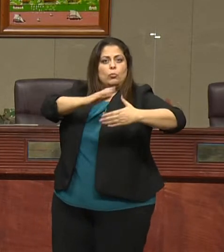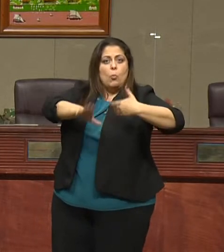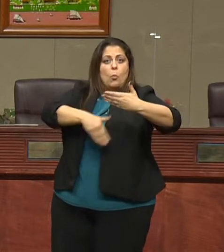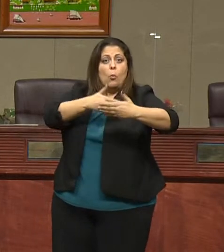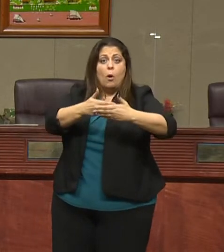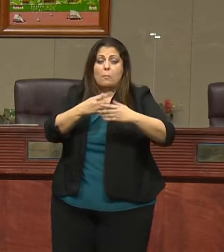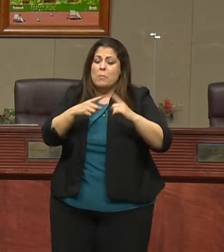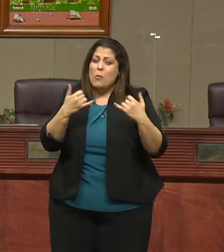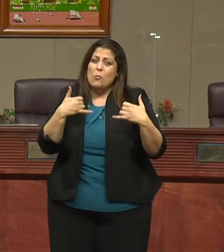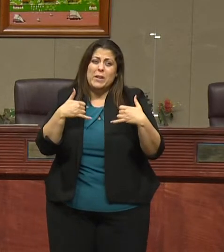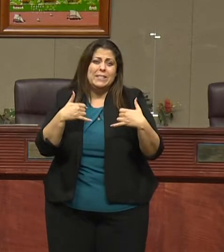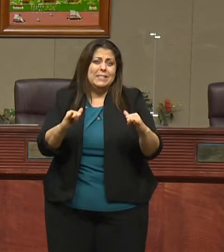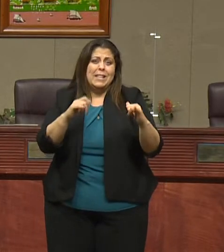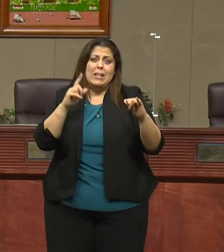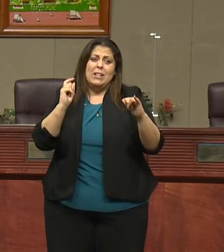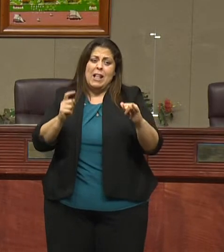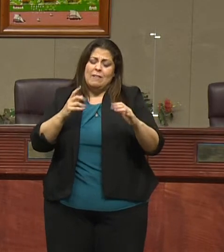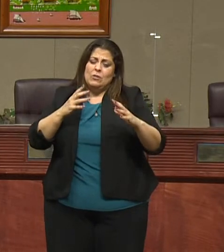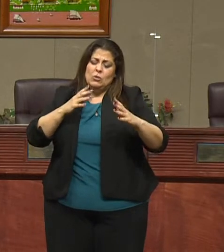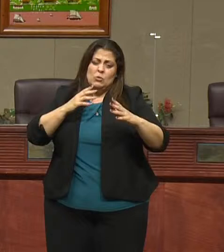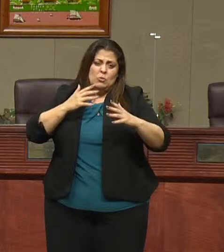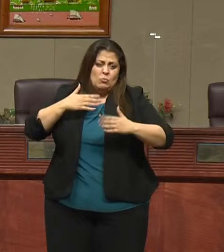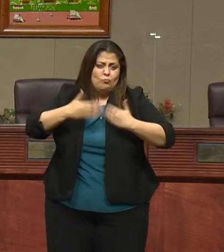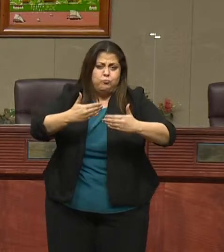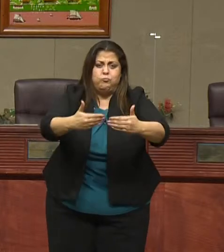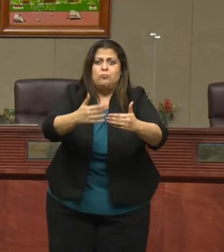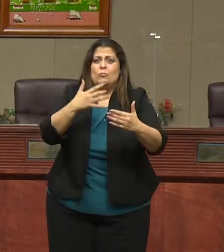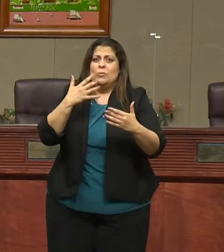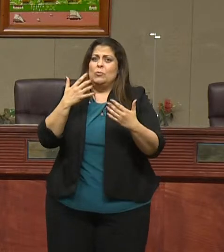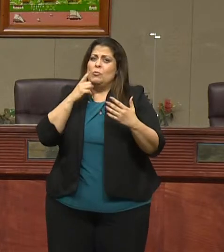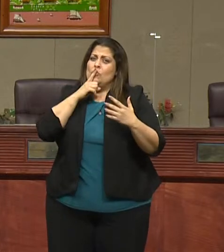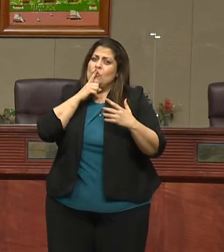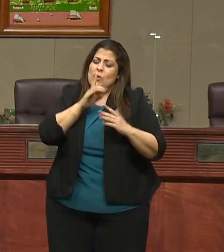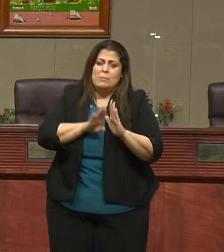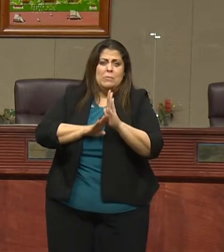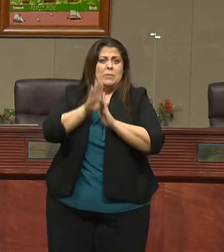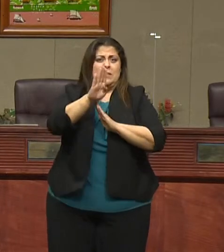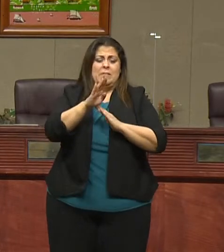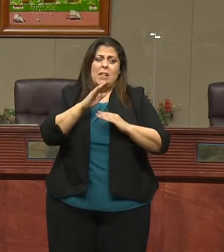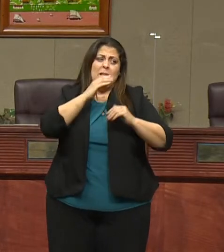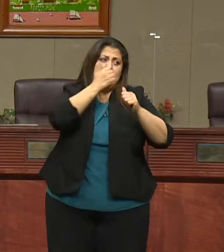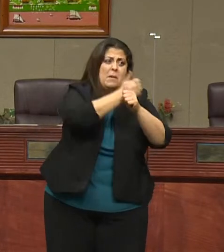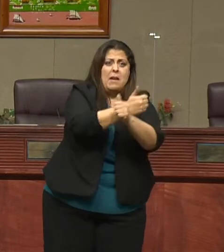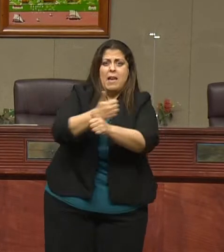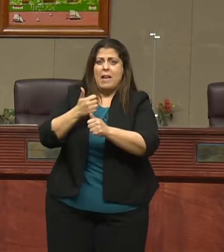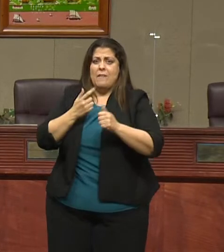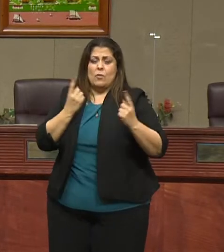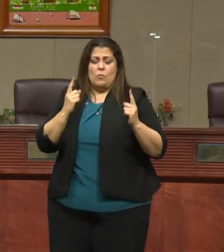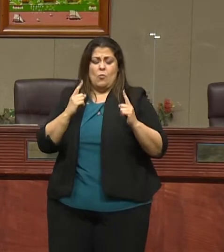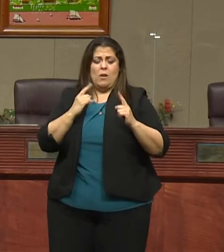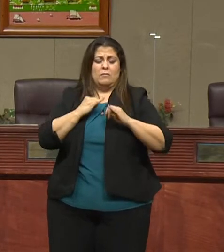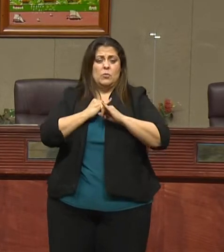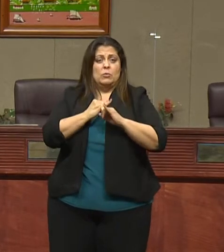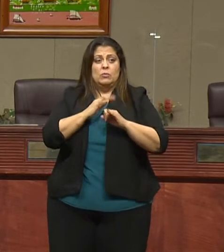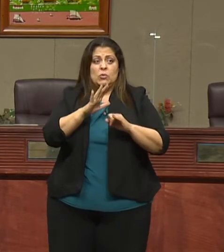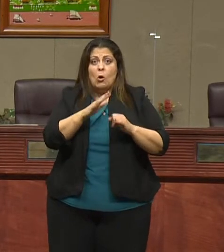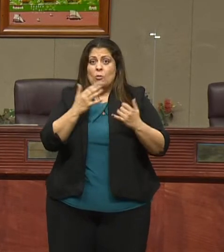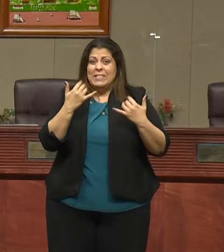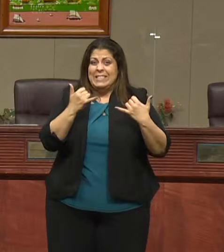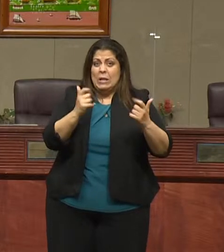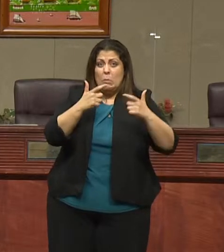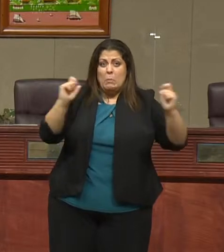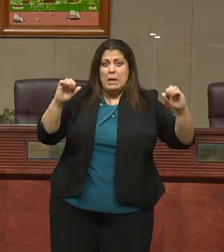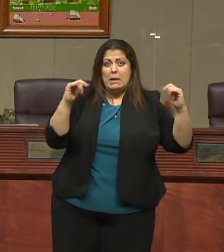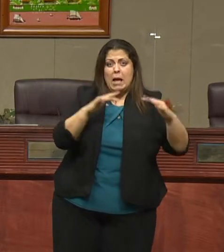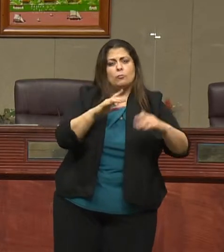built up to get a handle on the pandemic. And so, to remind everyone to avoid large gatherings, please,